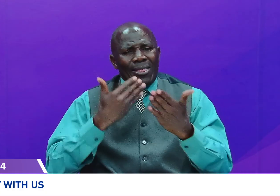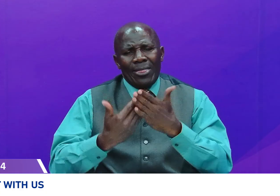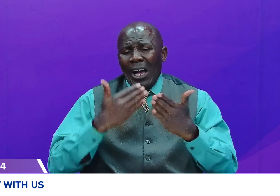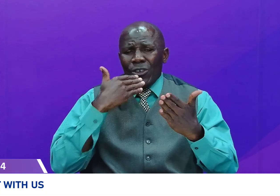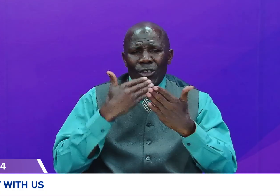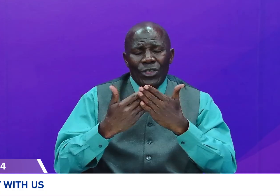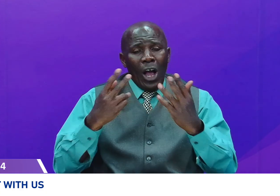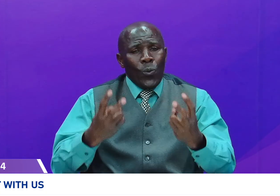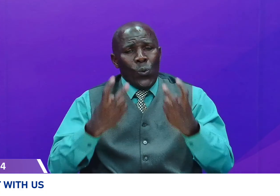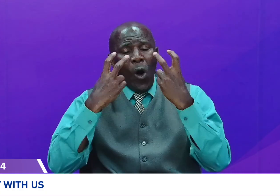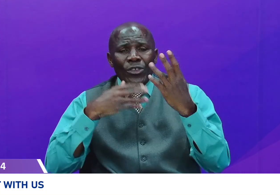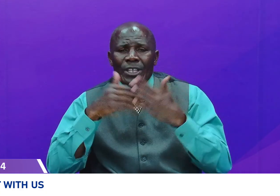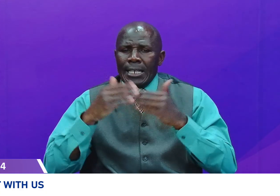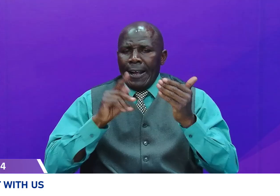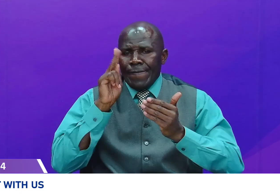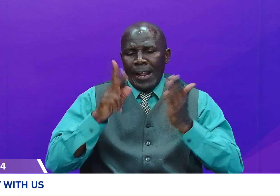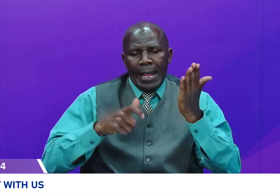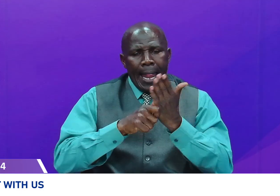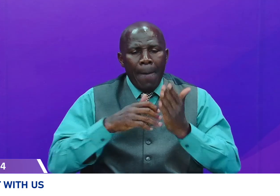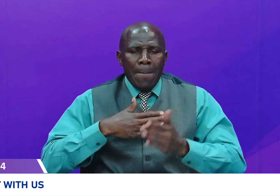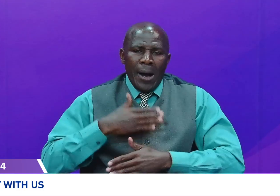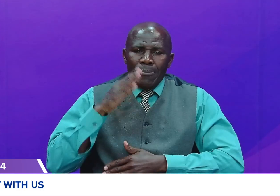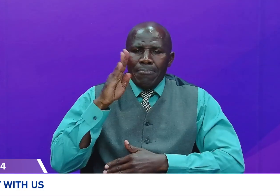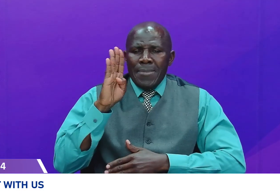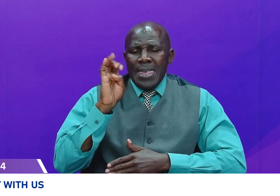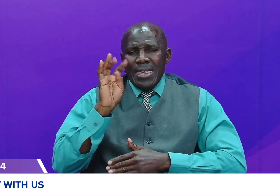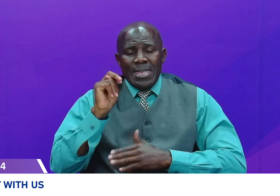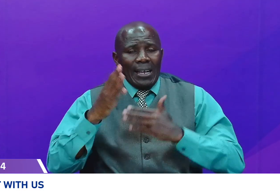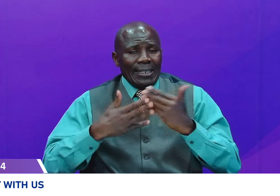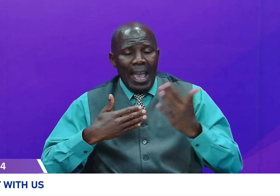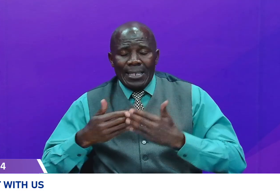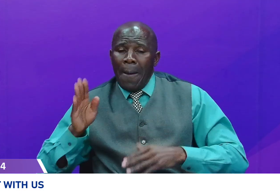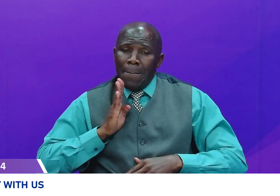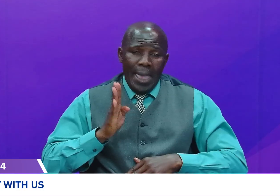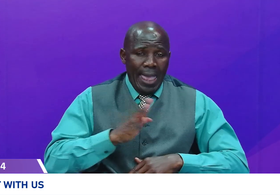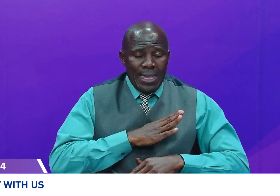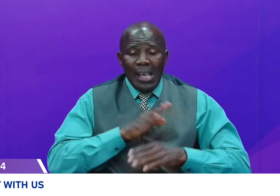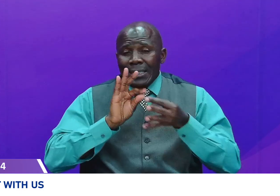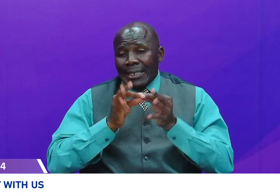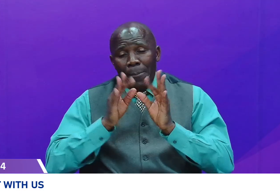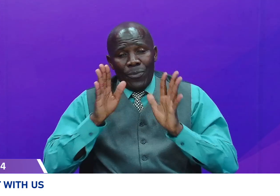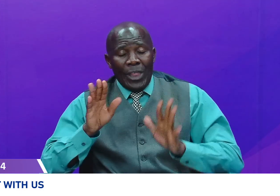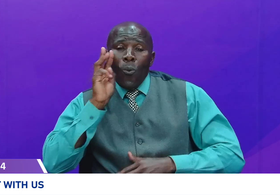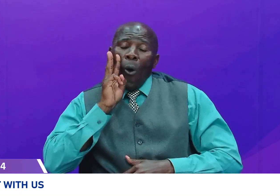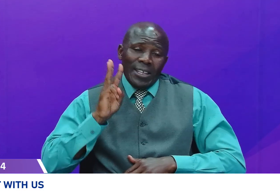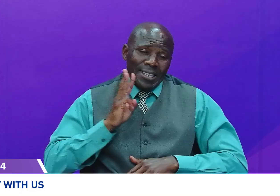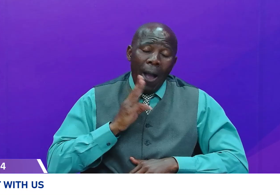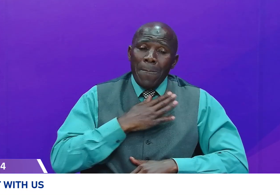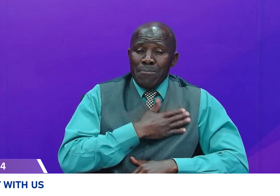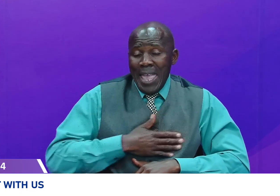That is all for the brief news today. Thank you for watching Science TV. My name is Ben Birangai, and our sign language interpreter doing